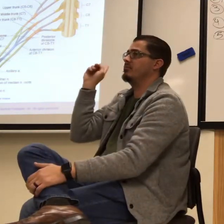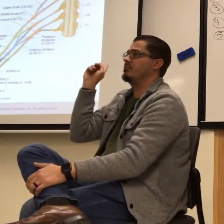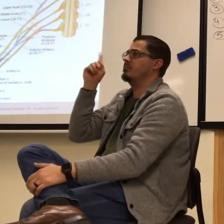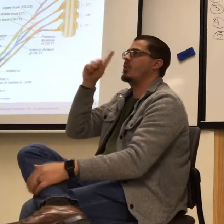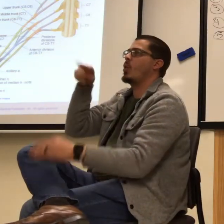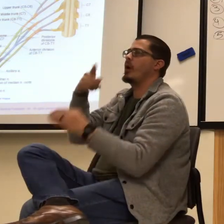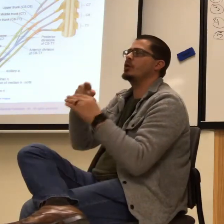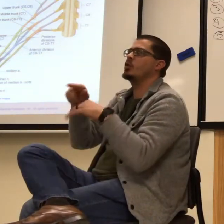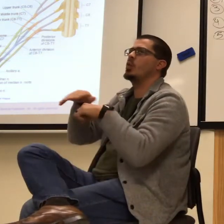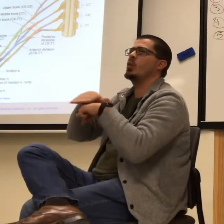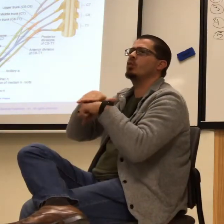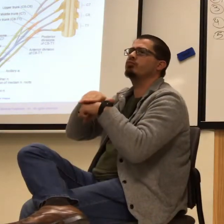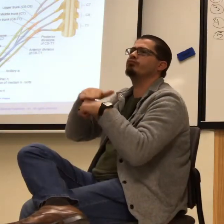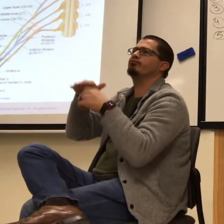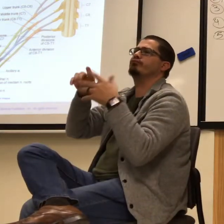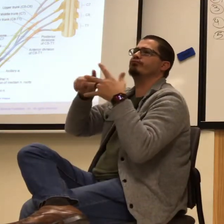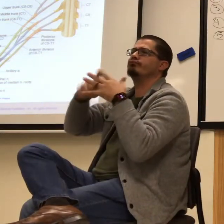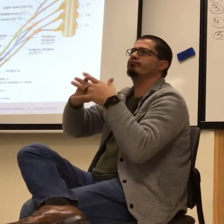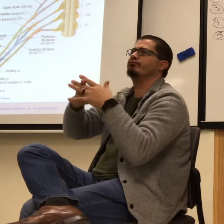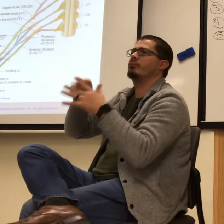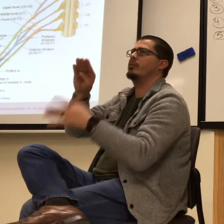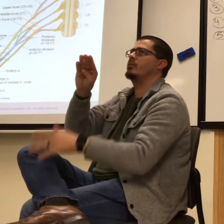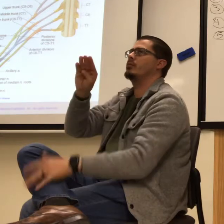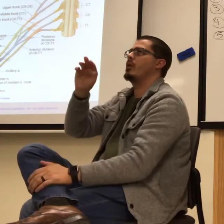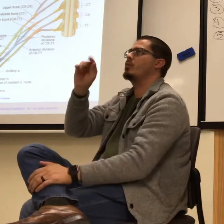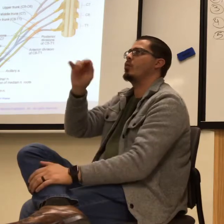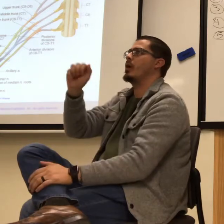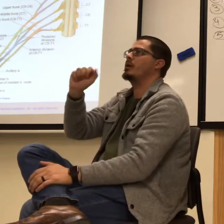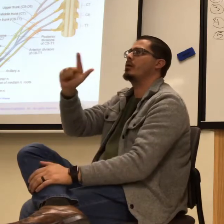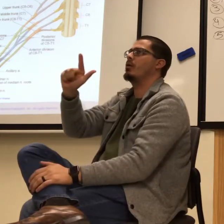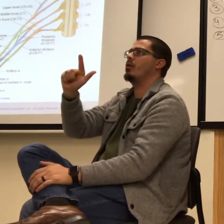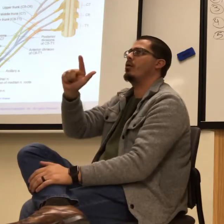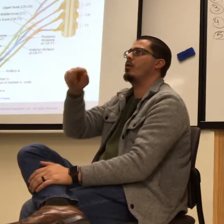you introduce the brachial plexus.